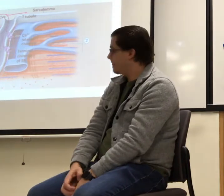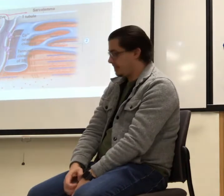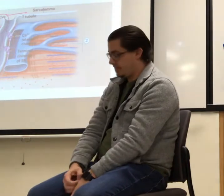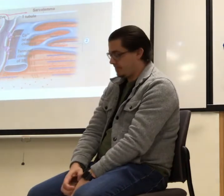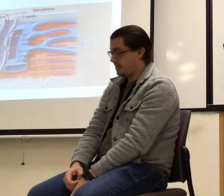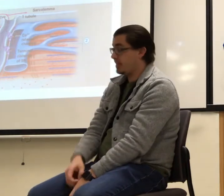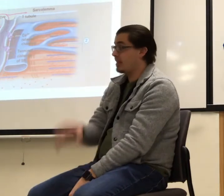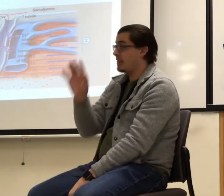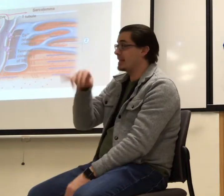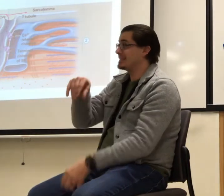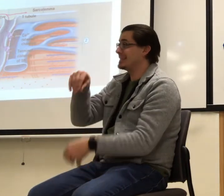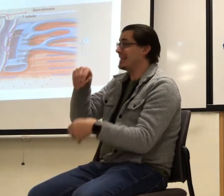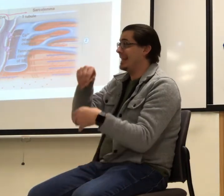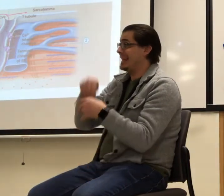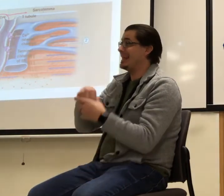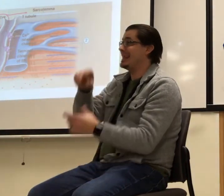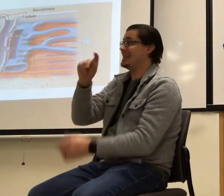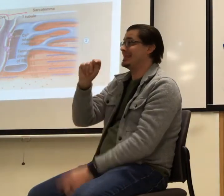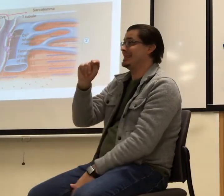the T-tubule,